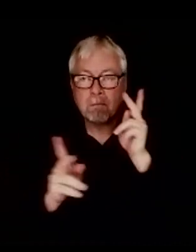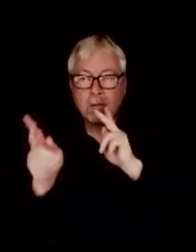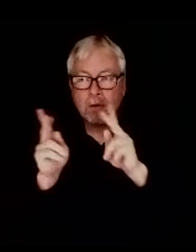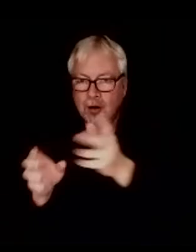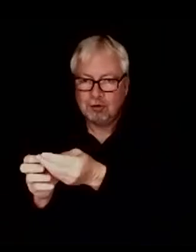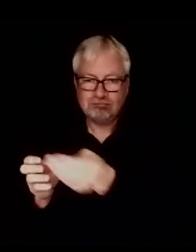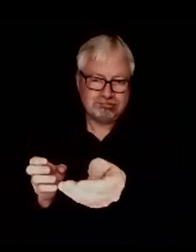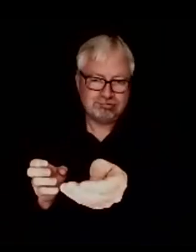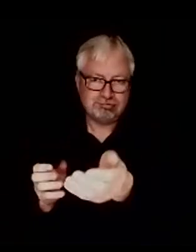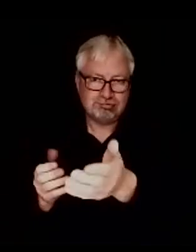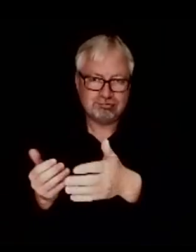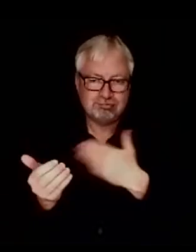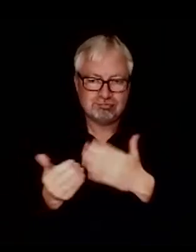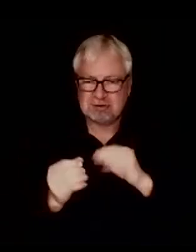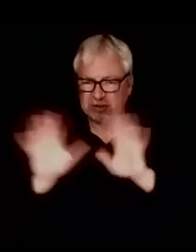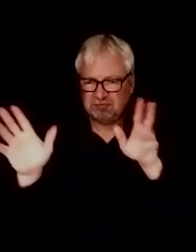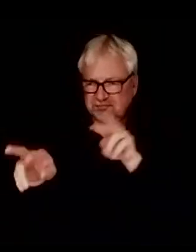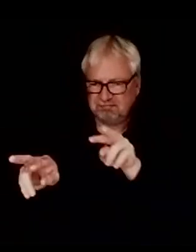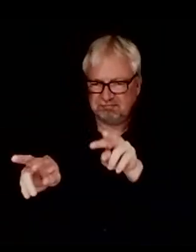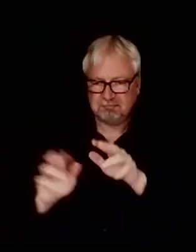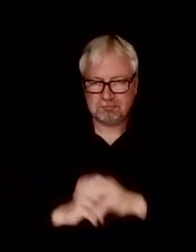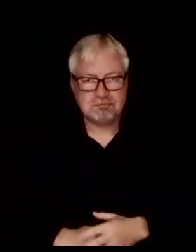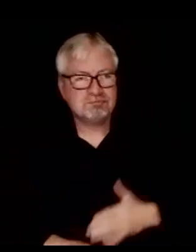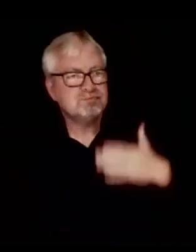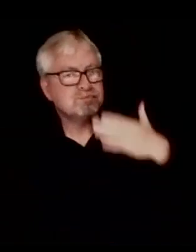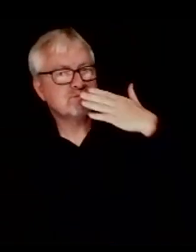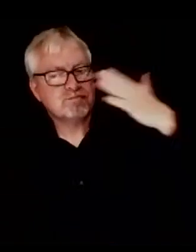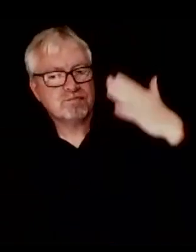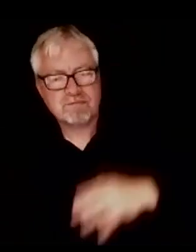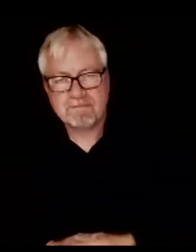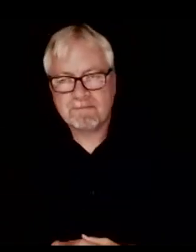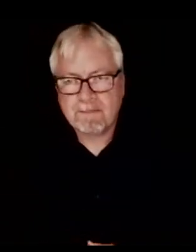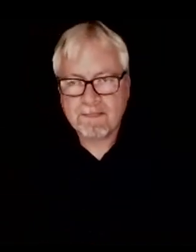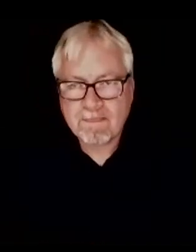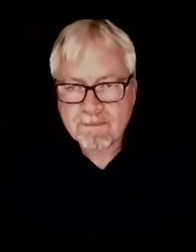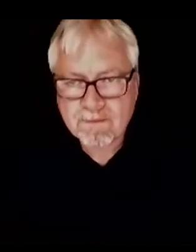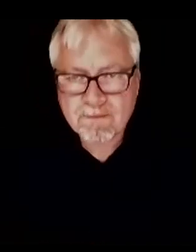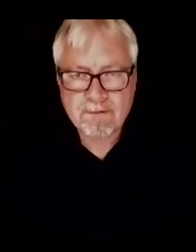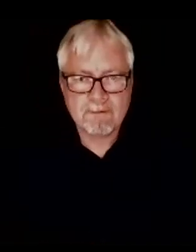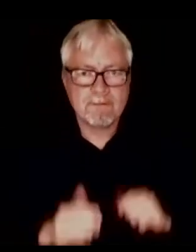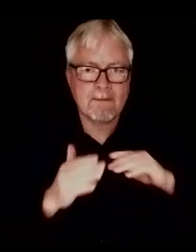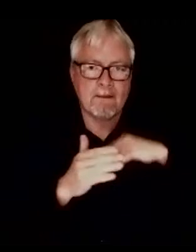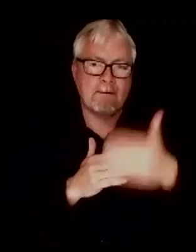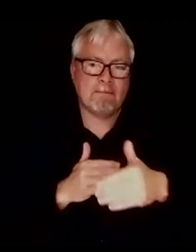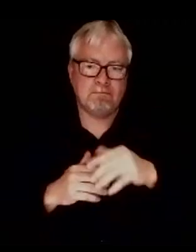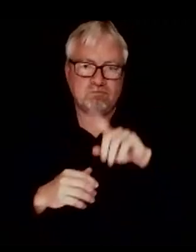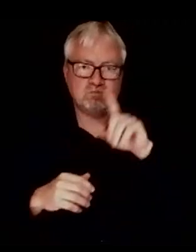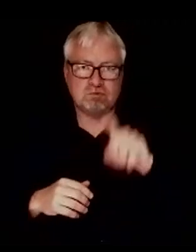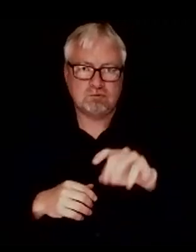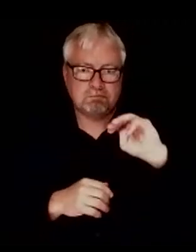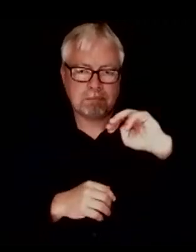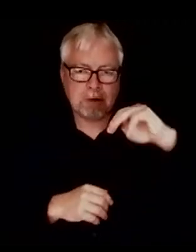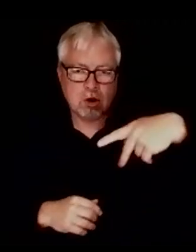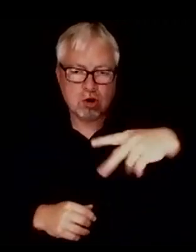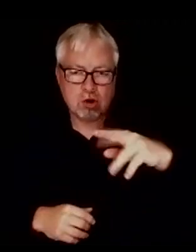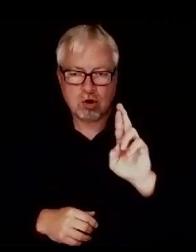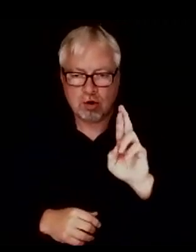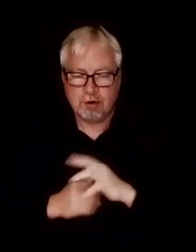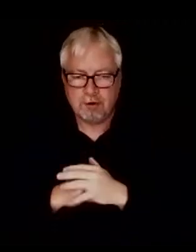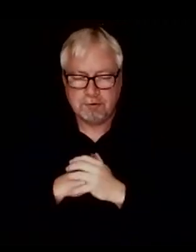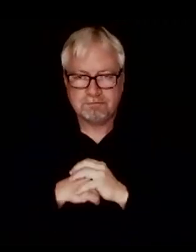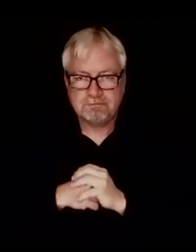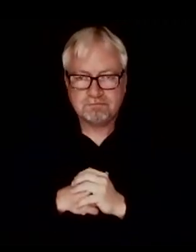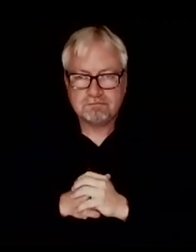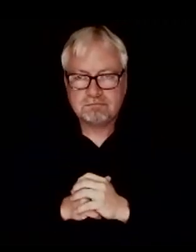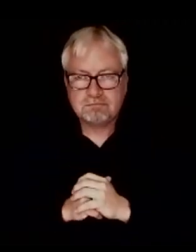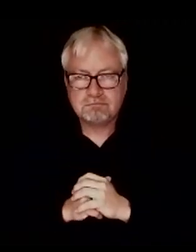Your next question comes from the line of Catherine Richard with Minnesota Public Radio. Your line is open. Yeah, hi. I'm